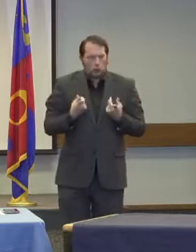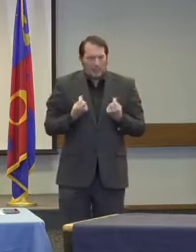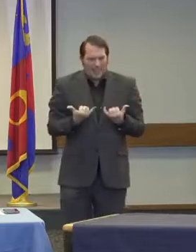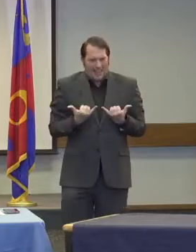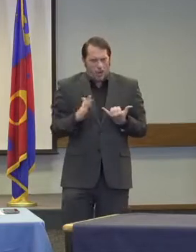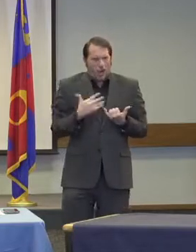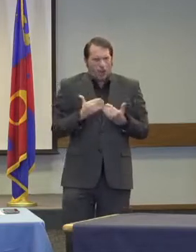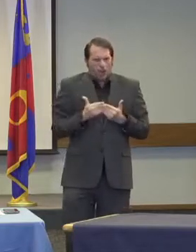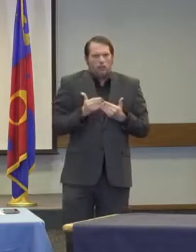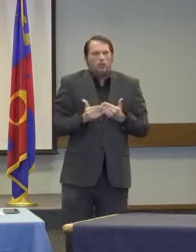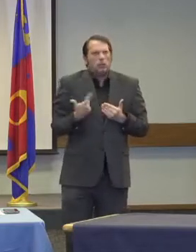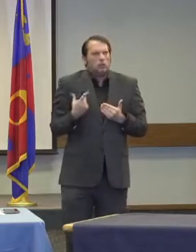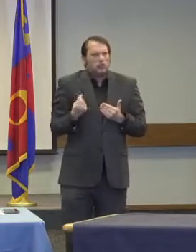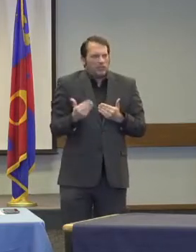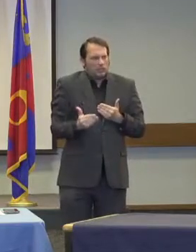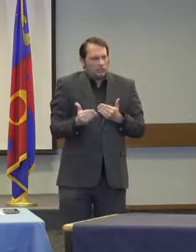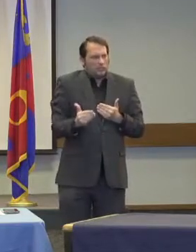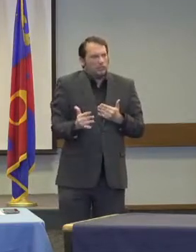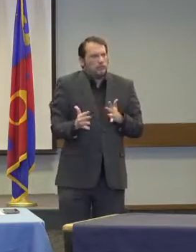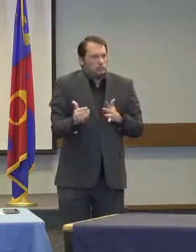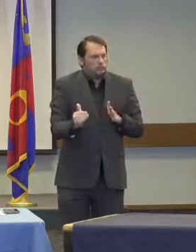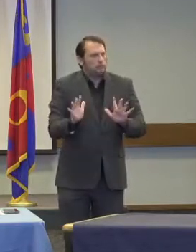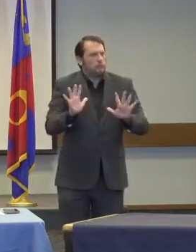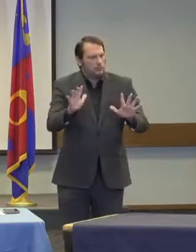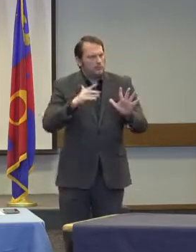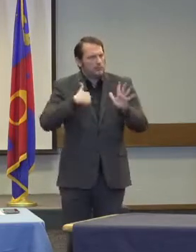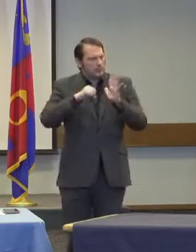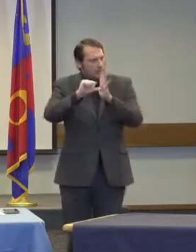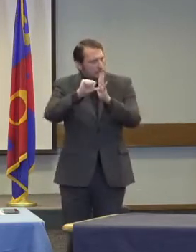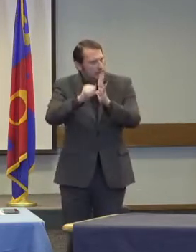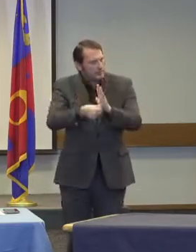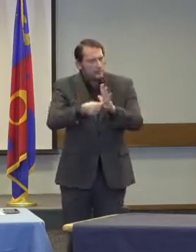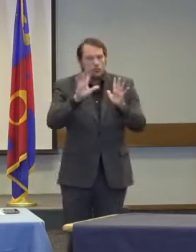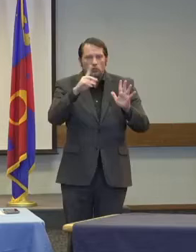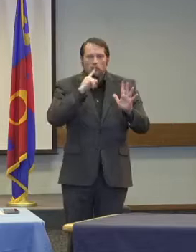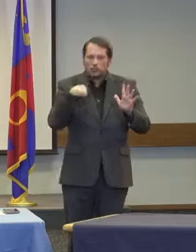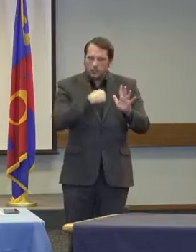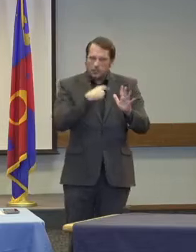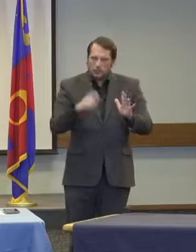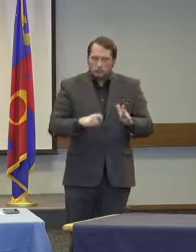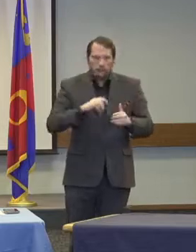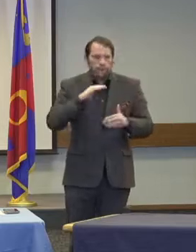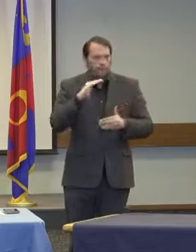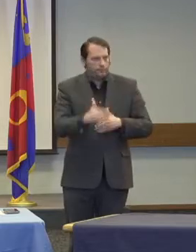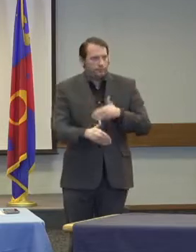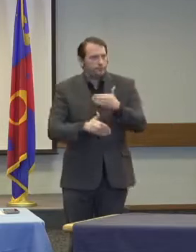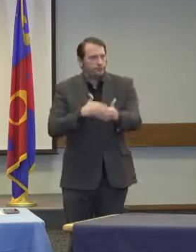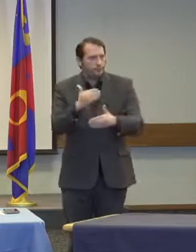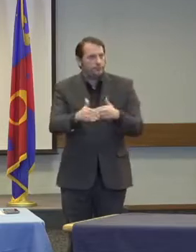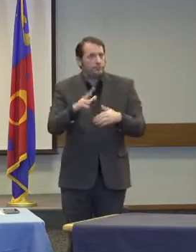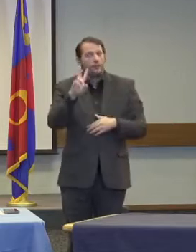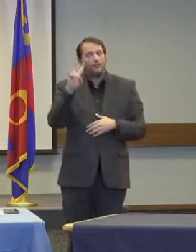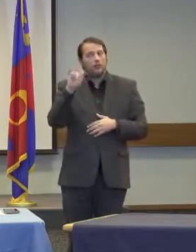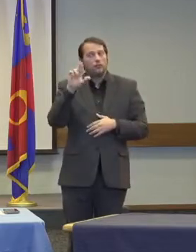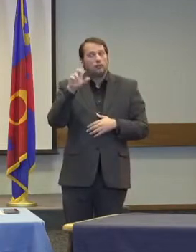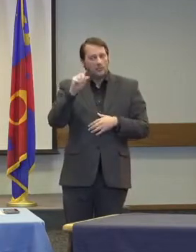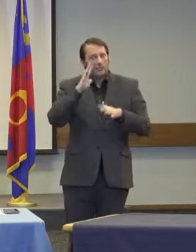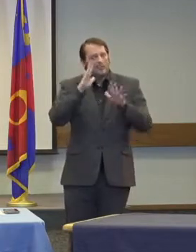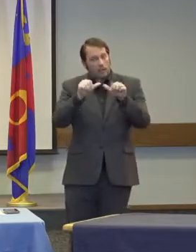that we have to go forward. This virus will end. It will end. When it ends,